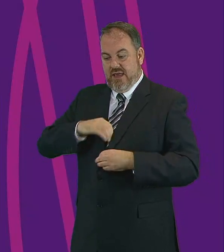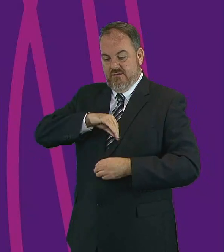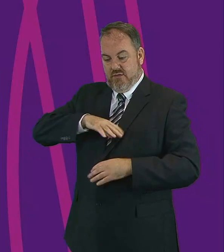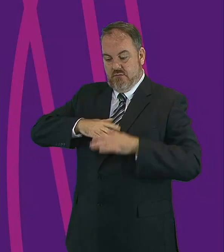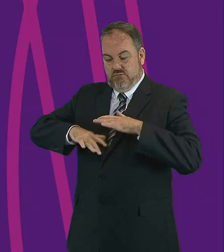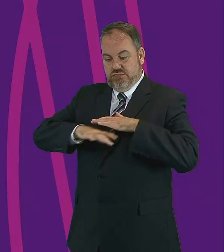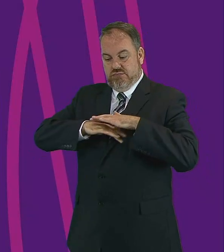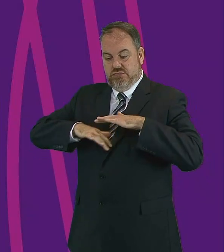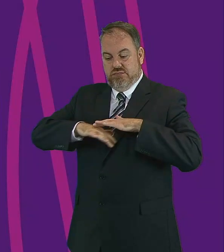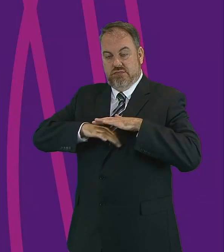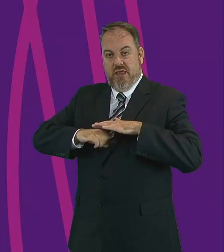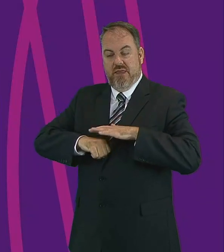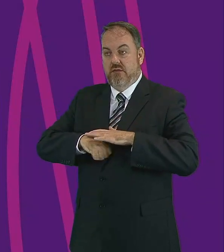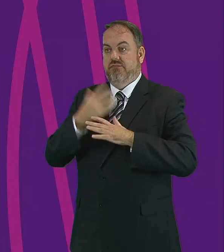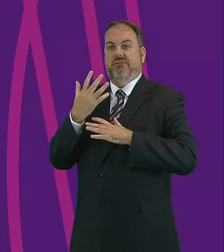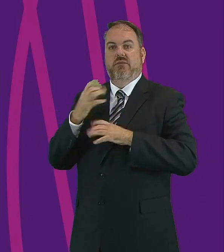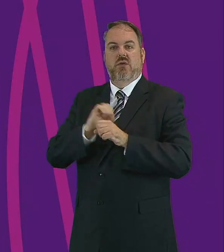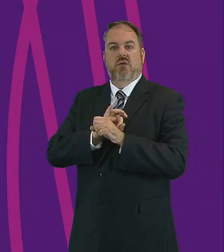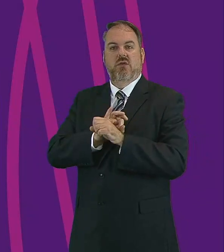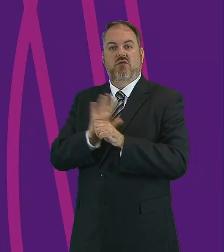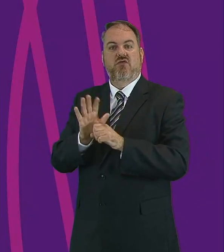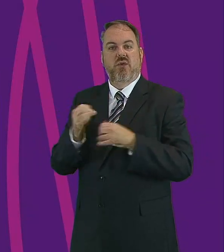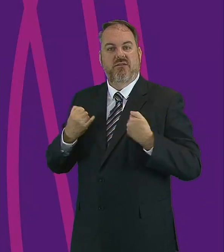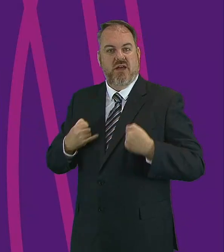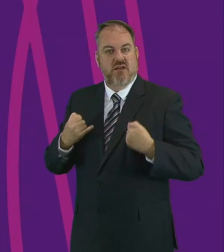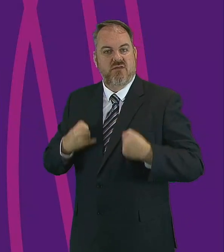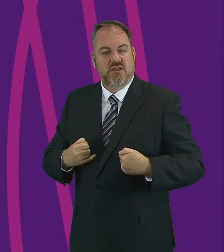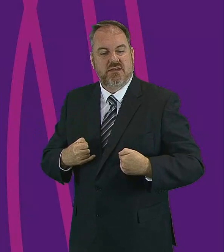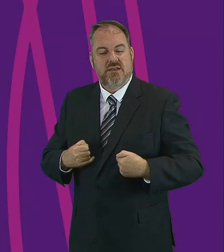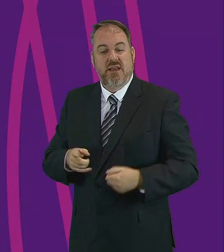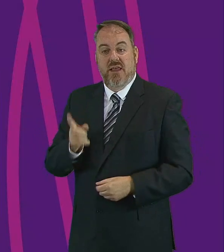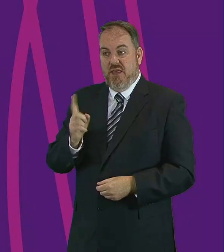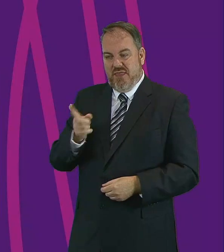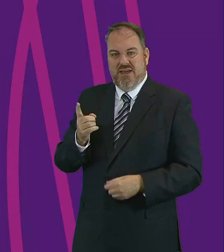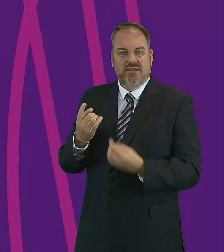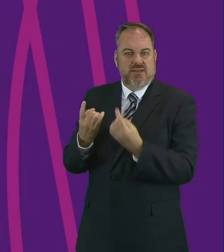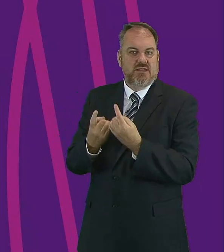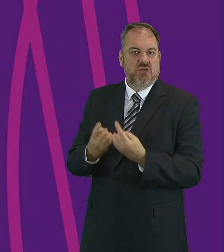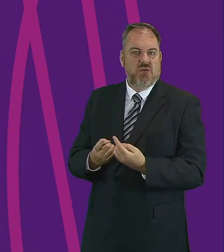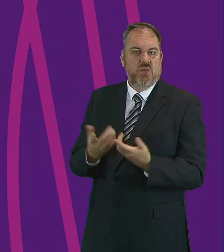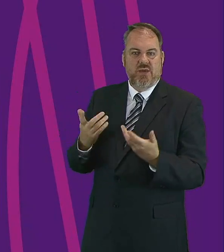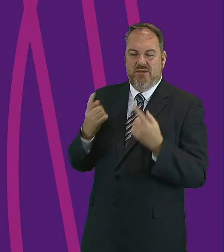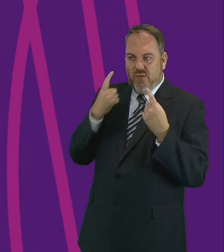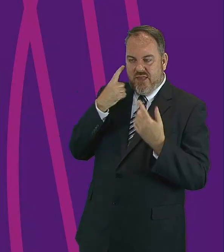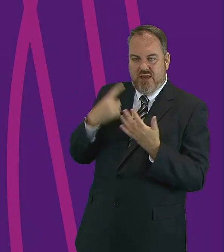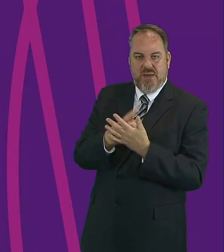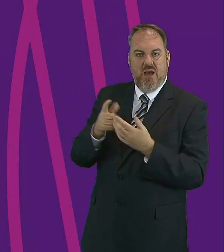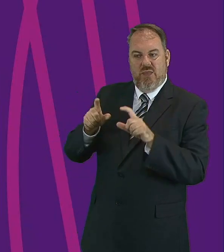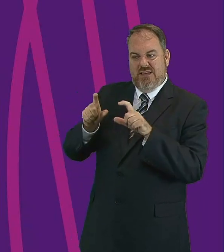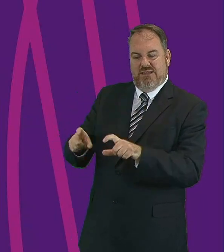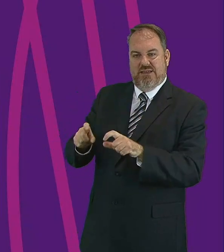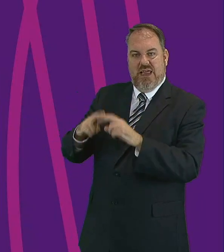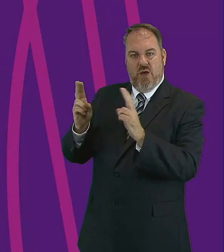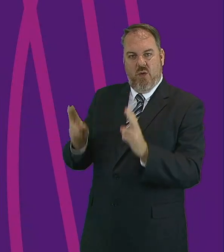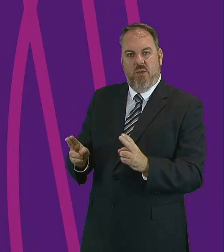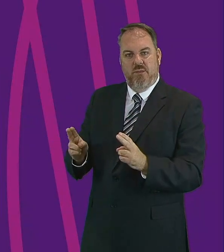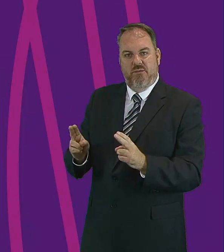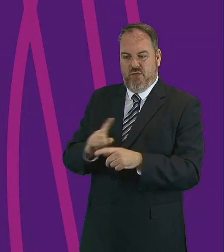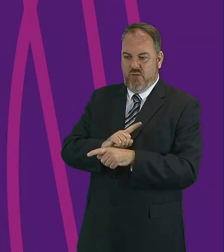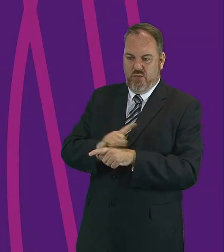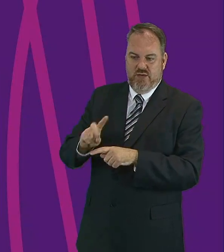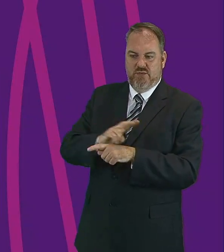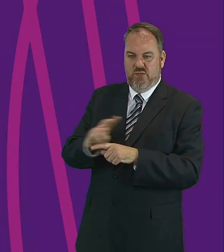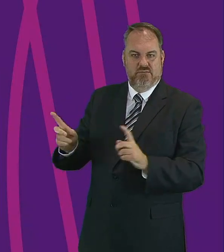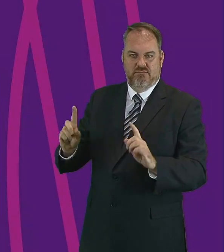risk. So quarantine is what we have said is the most important measure there. More widely, we want to make sure